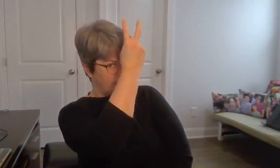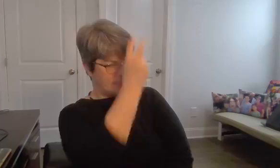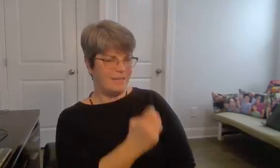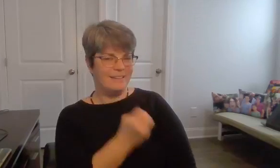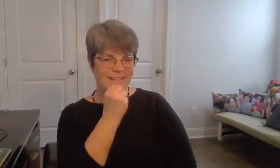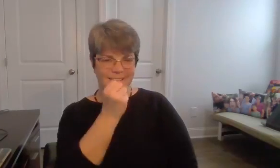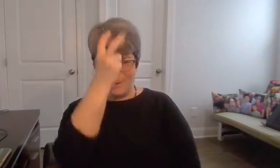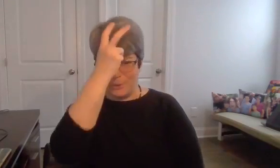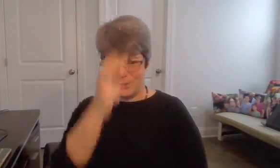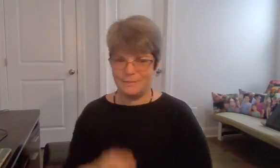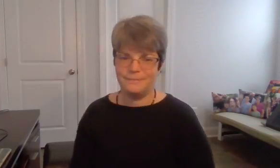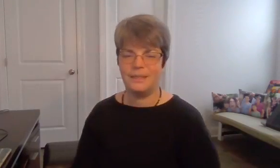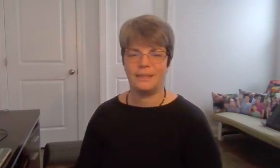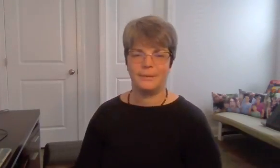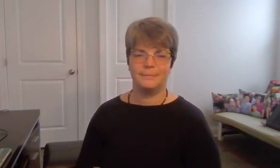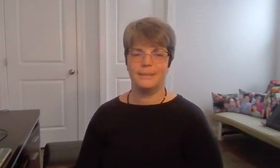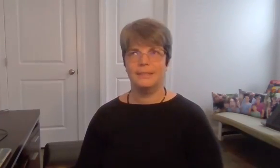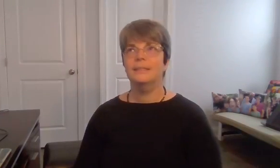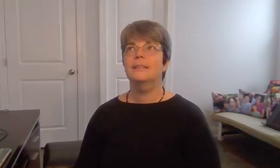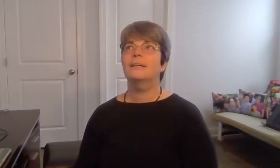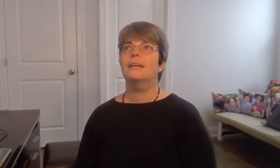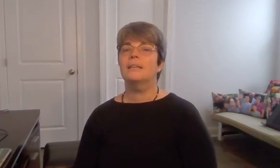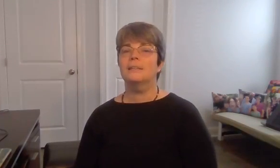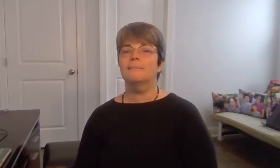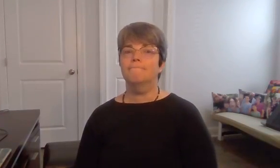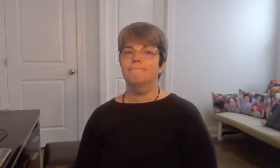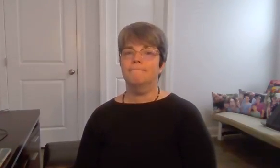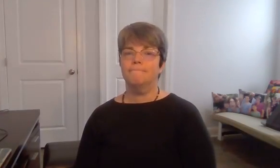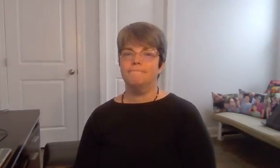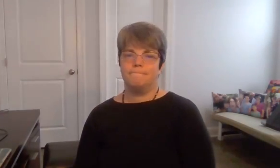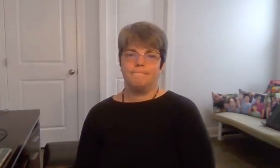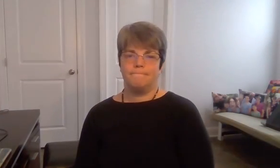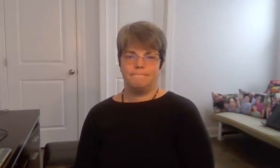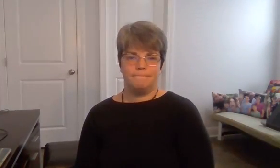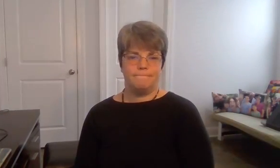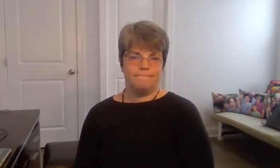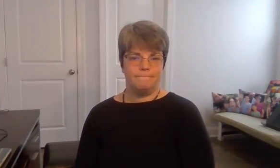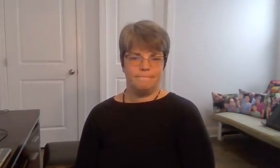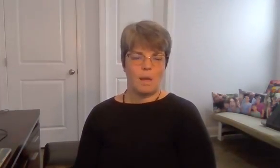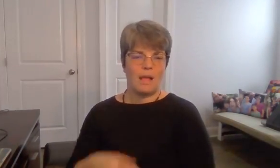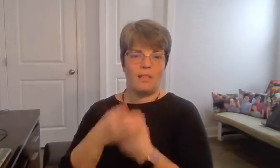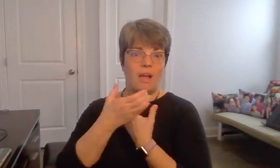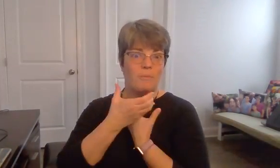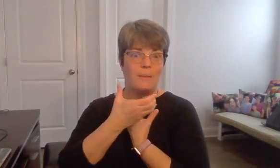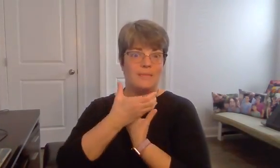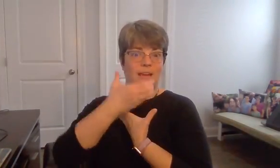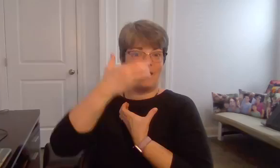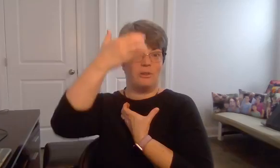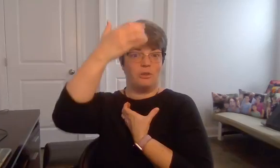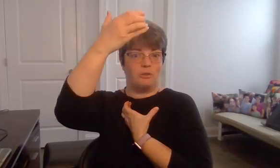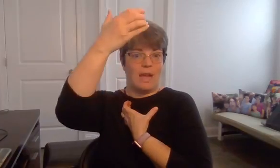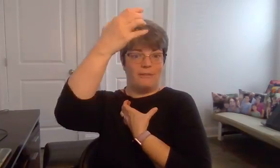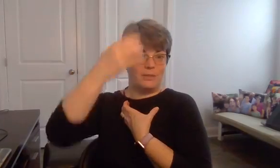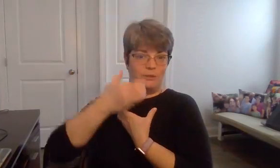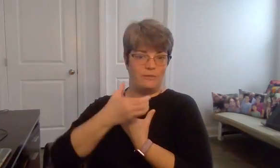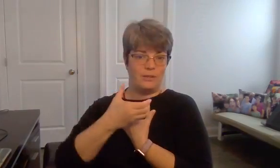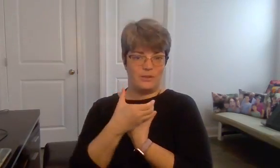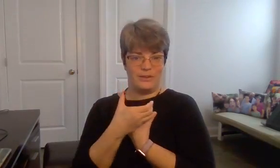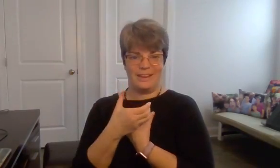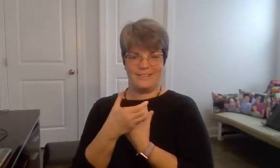sign. Goat. I like that one. A lot of babies have that little giraffe, so feed the giraffe.